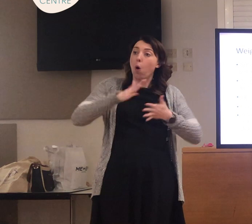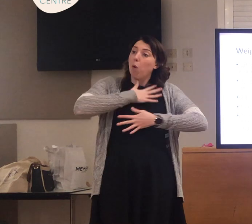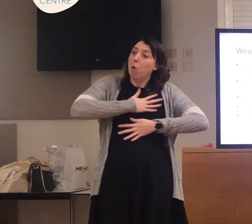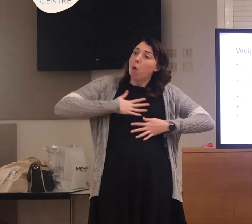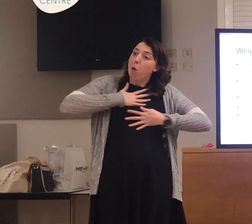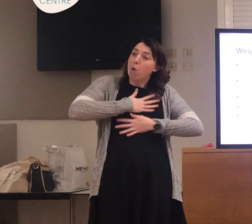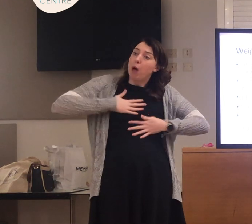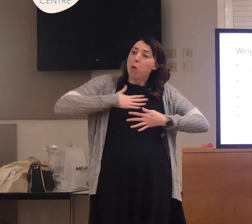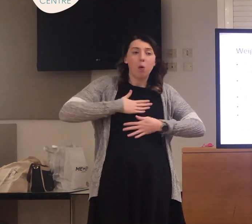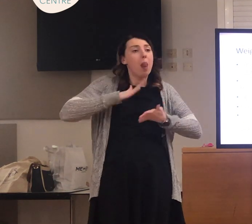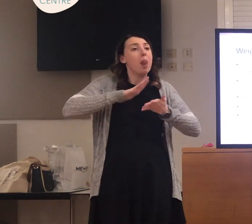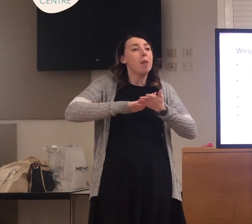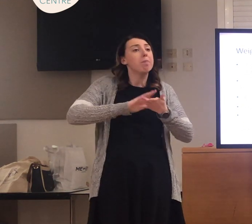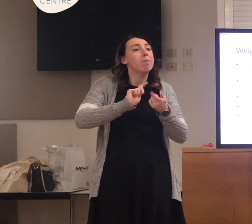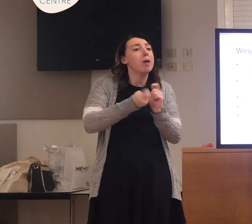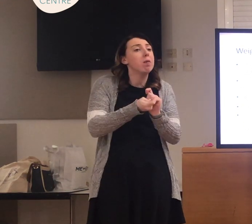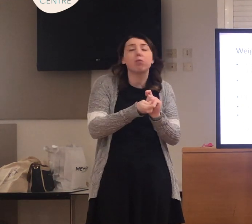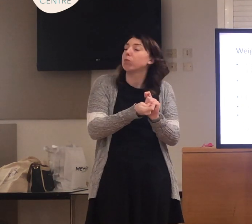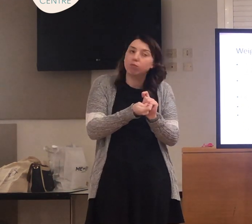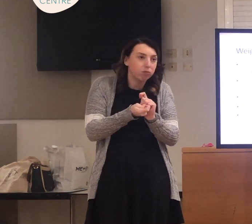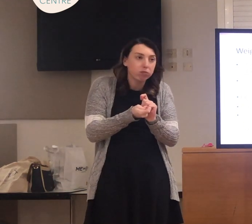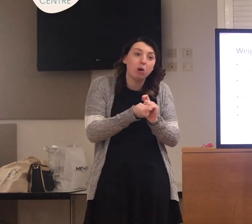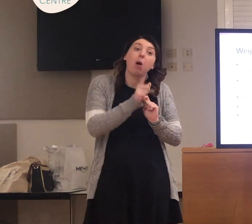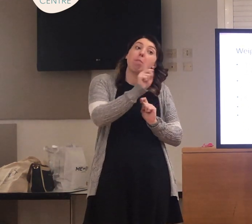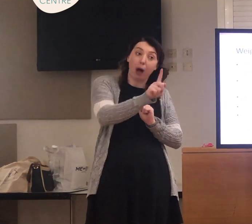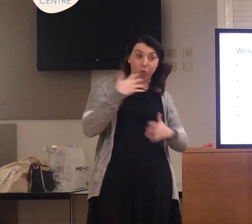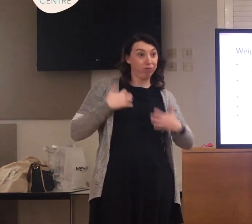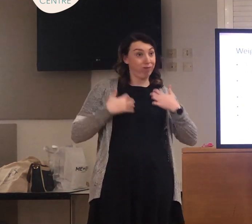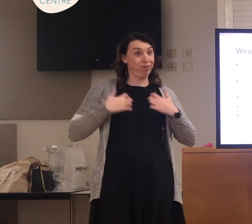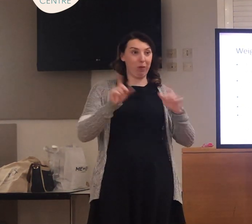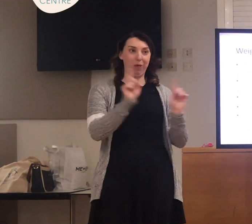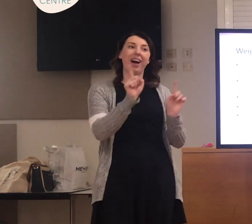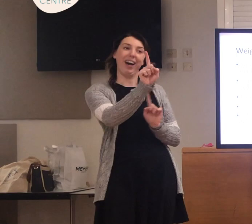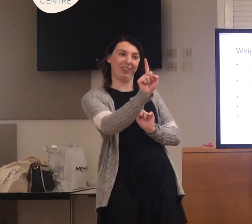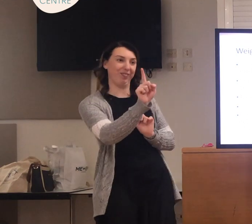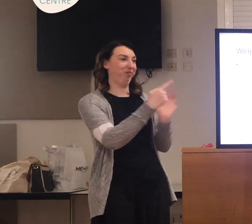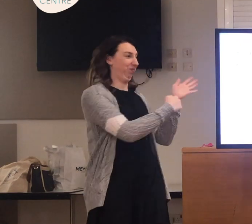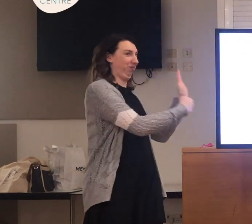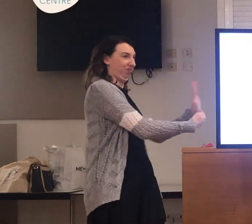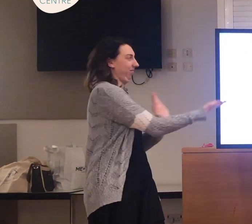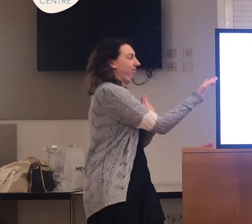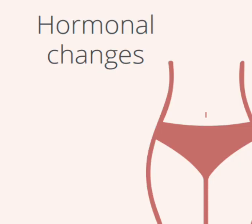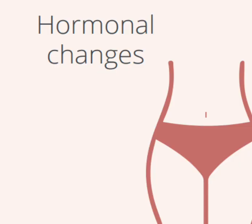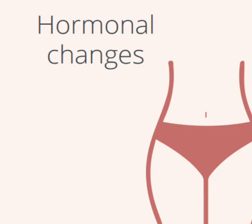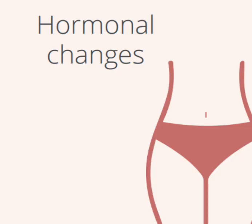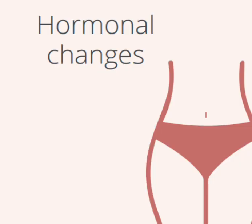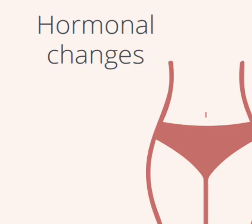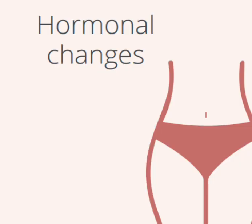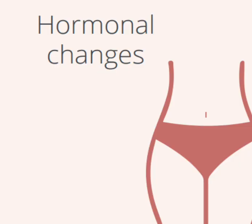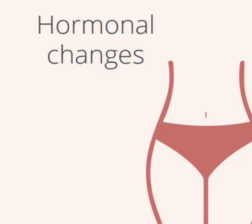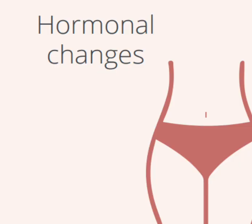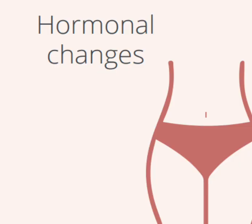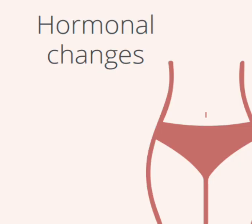hormonal menopause, but actually what's really interesting, let me just show you the next slide.